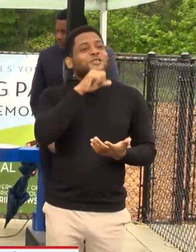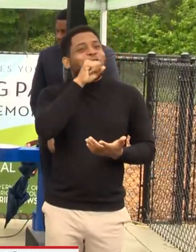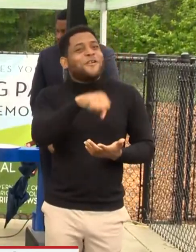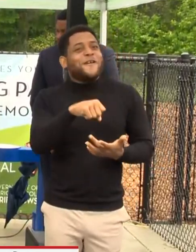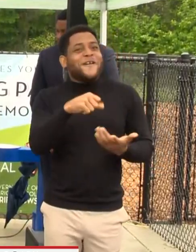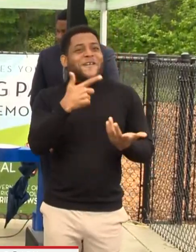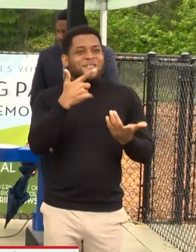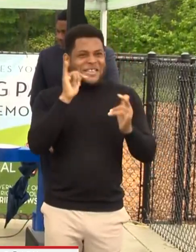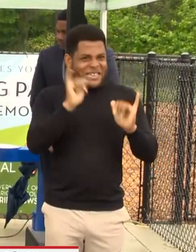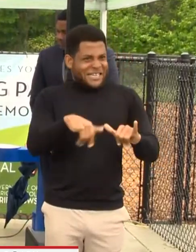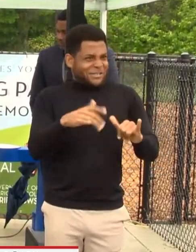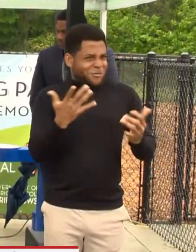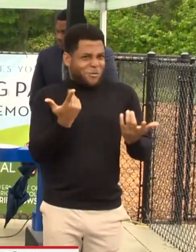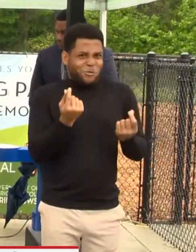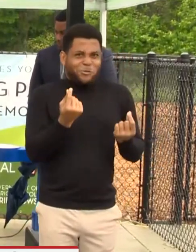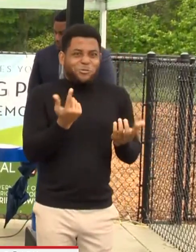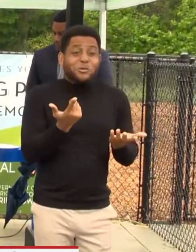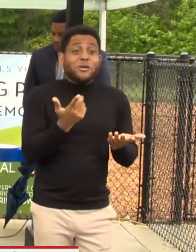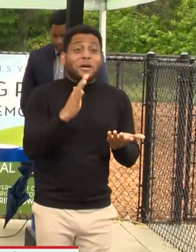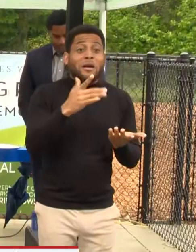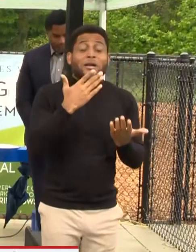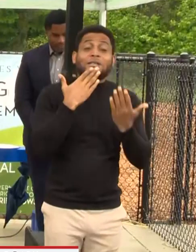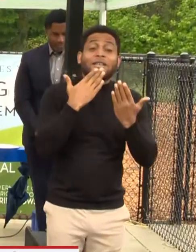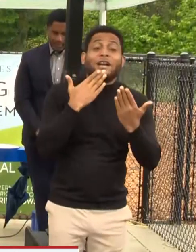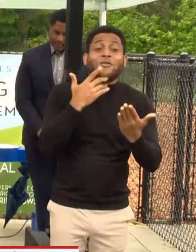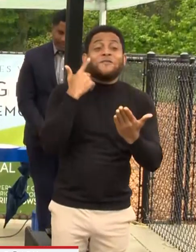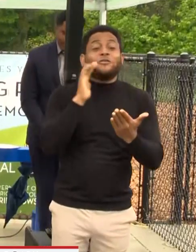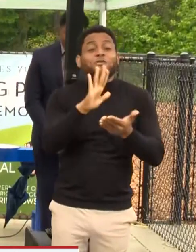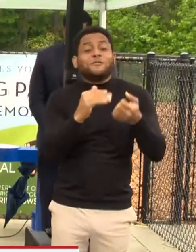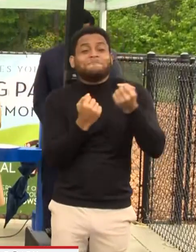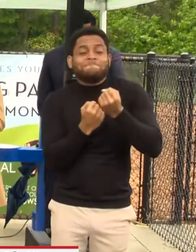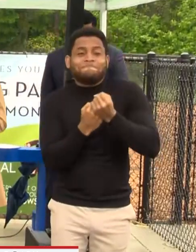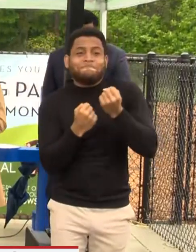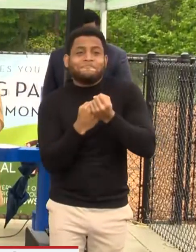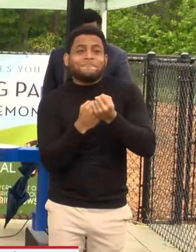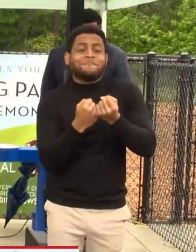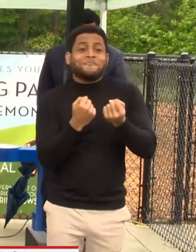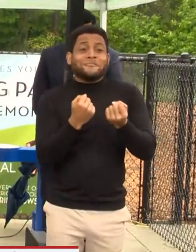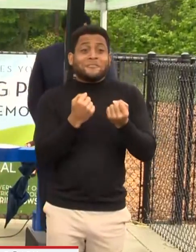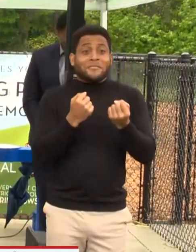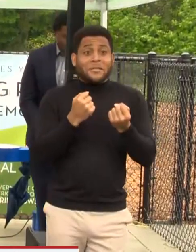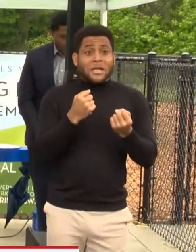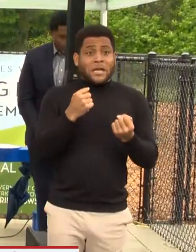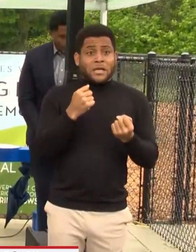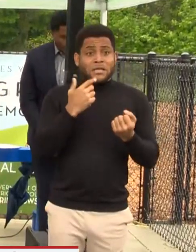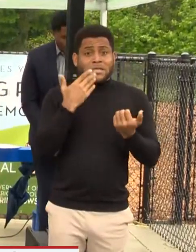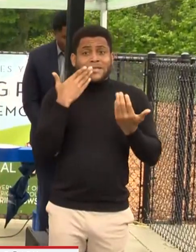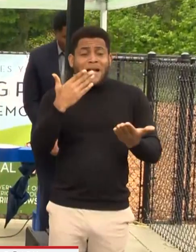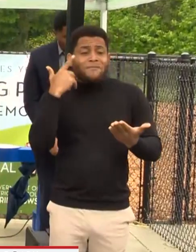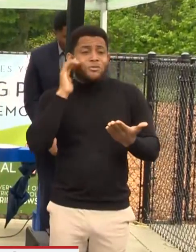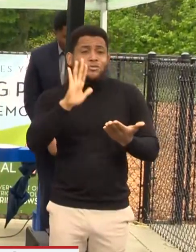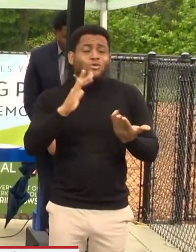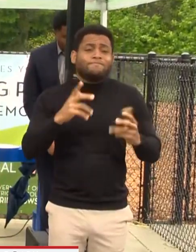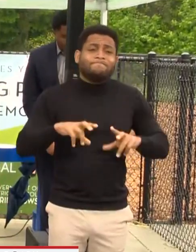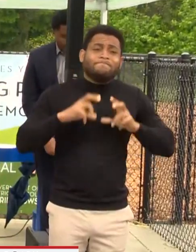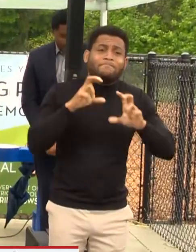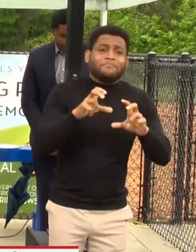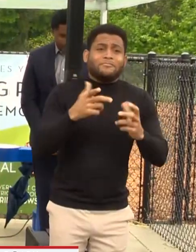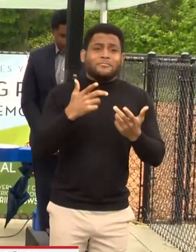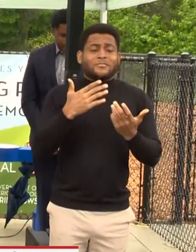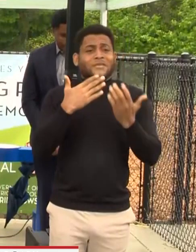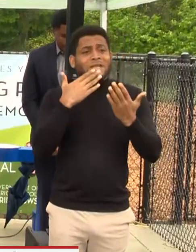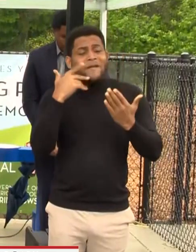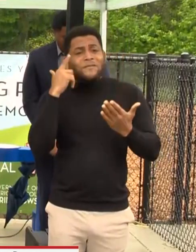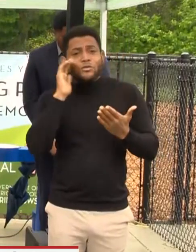do. And thank you, Darren, for your advocacy. Thank you, Mayor Bowser, for your investments. Thank you for your